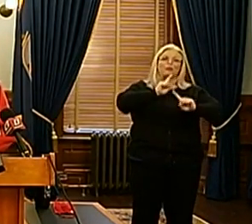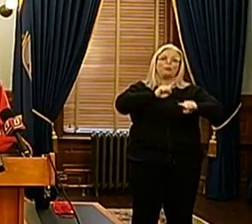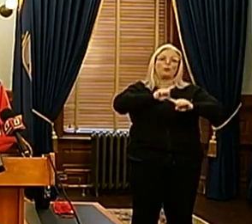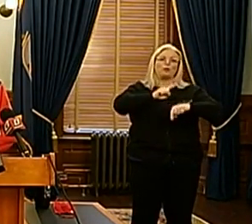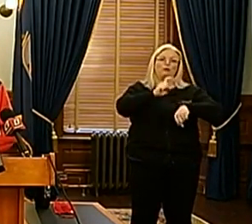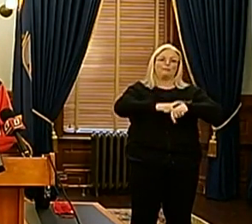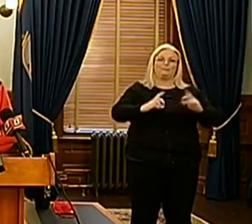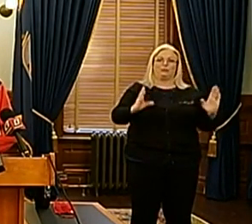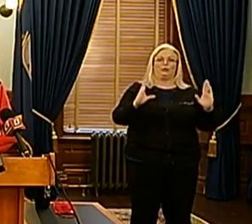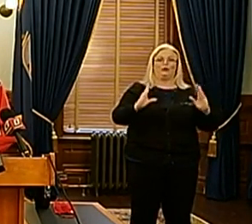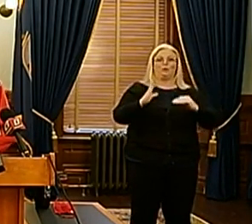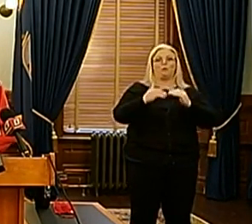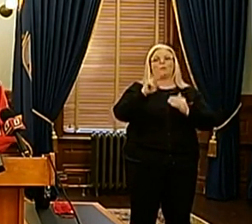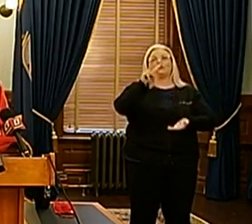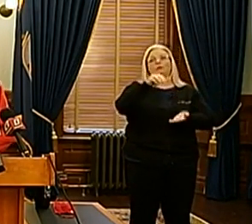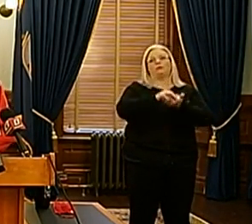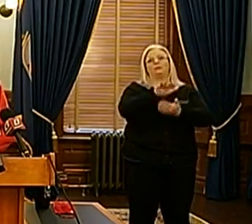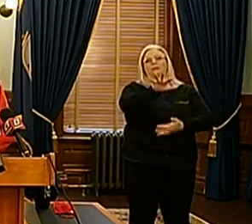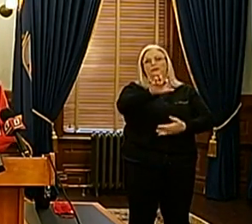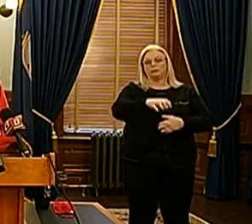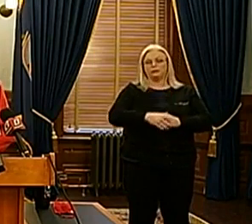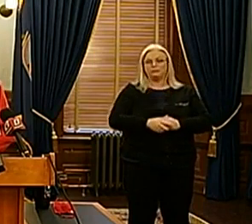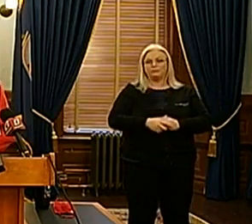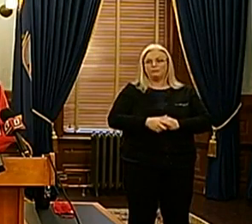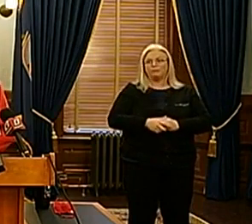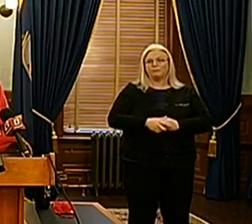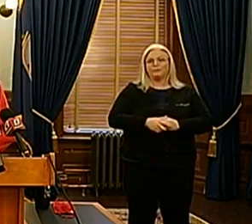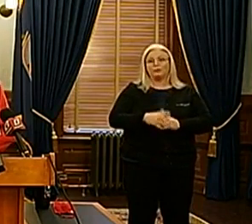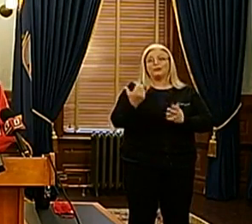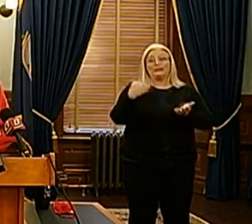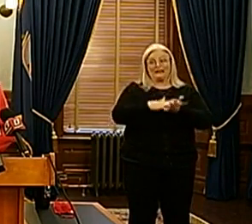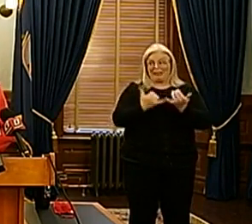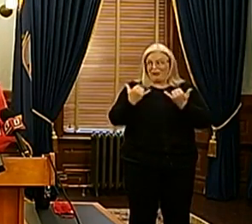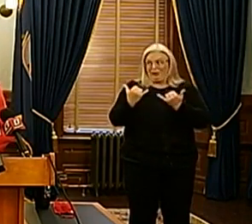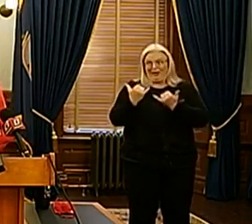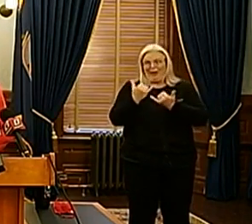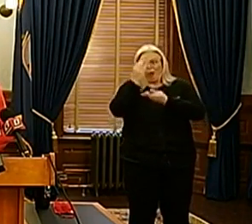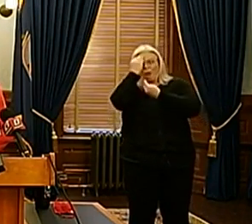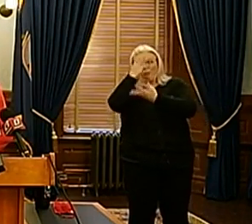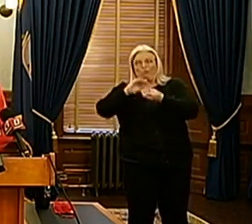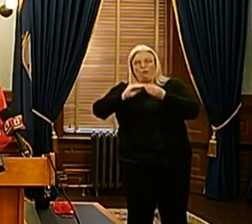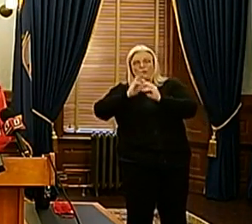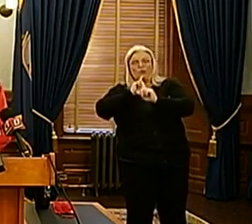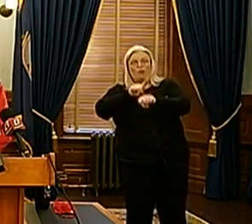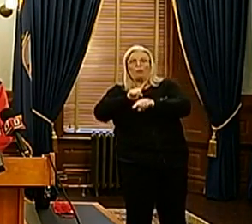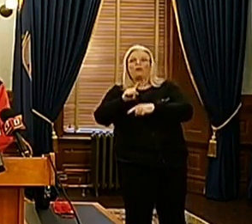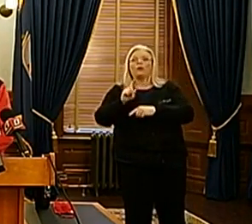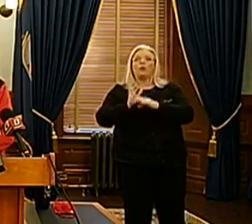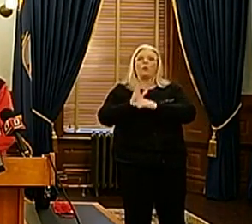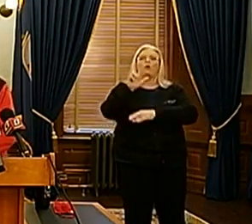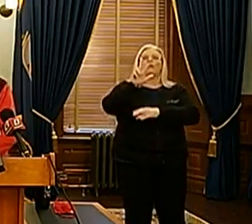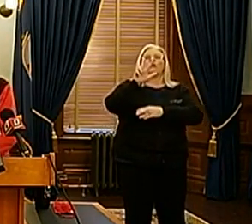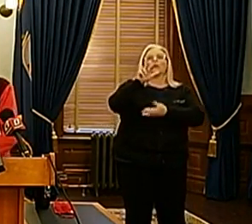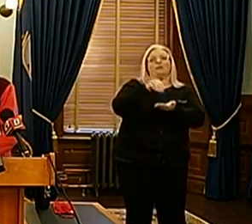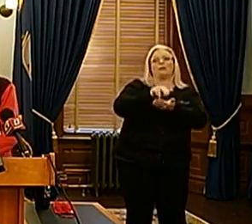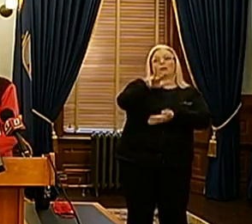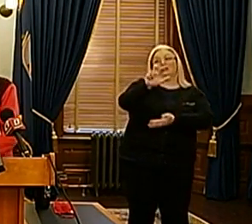at nearly 2,500. Which we broke again today at over